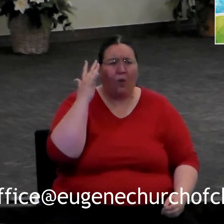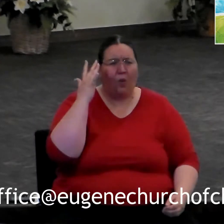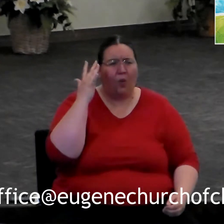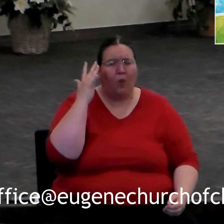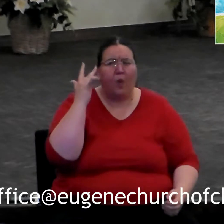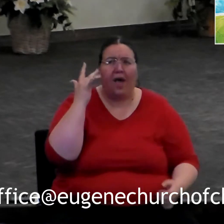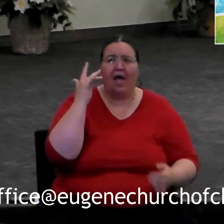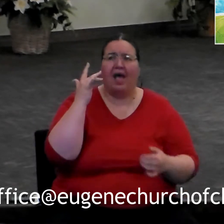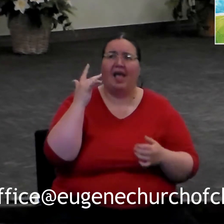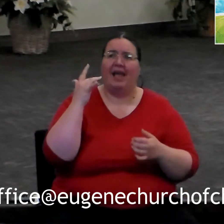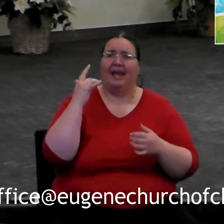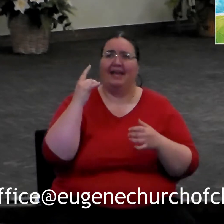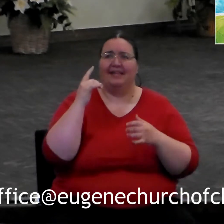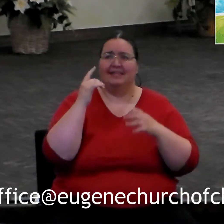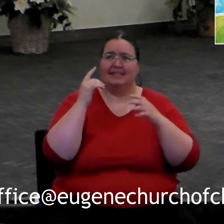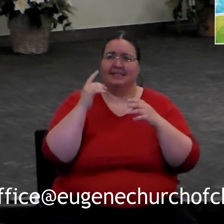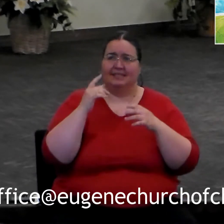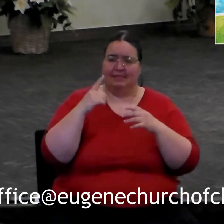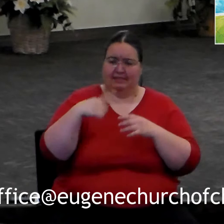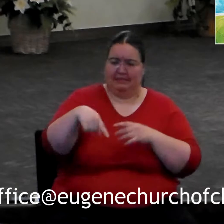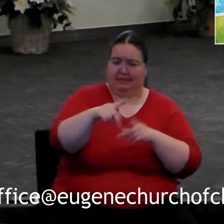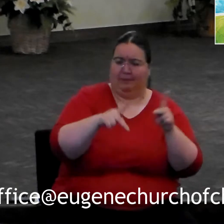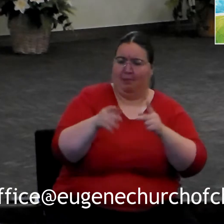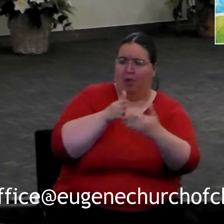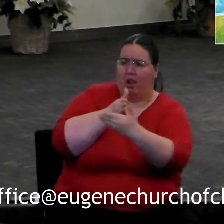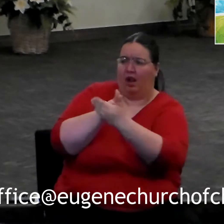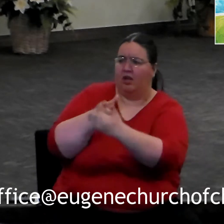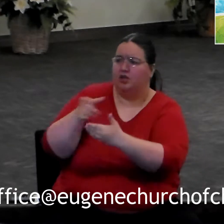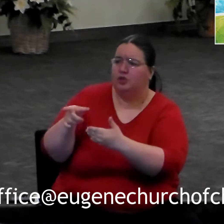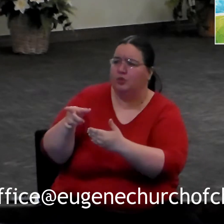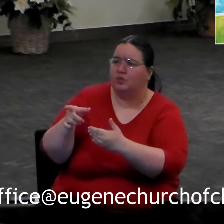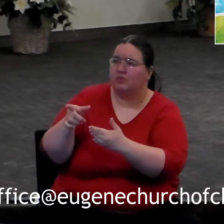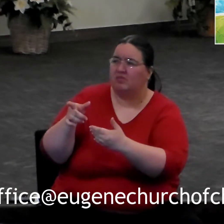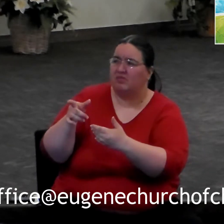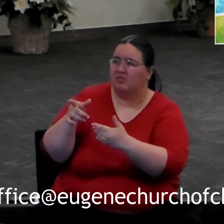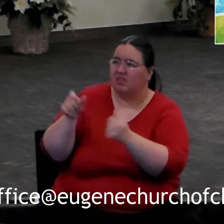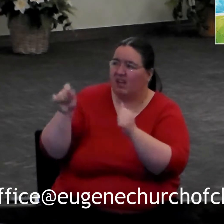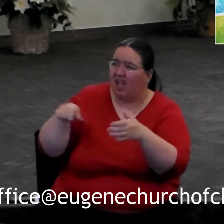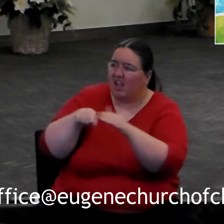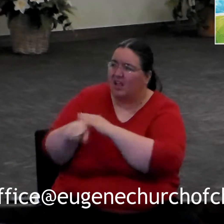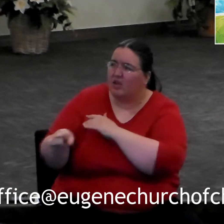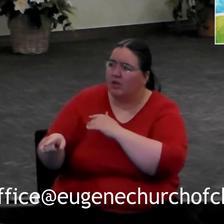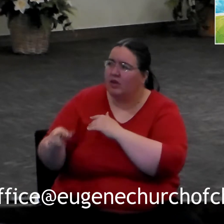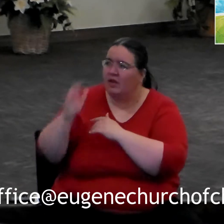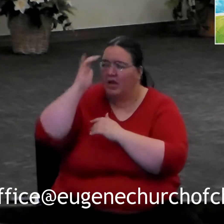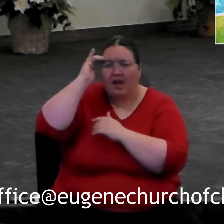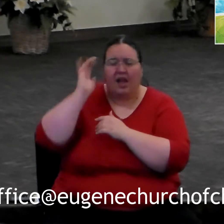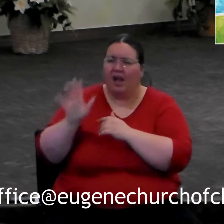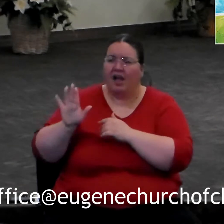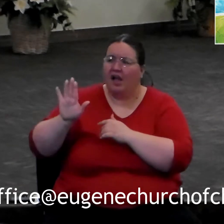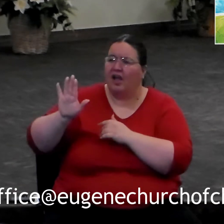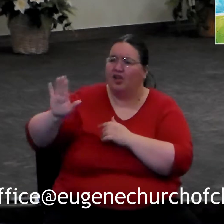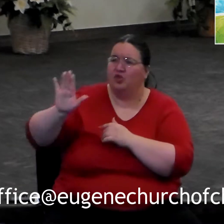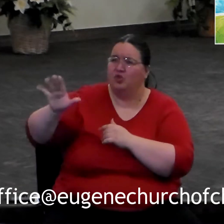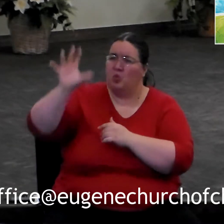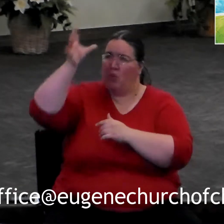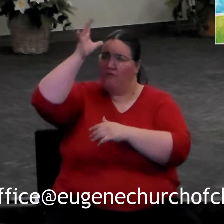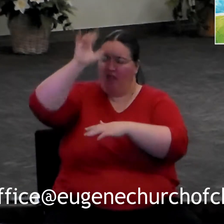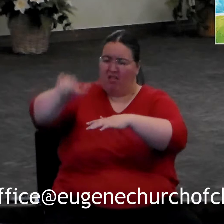all these folks that are against you who somewhere along in the course of time your father put in the place that they are in, why would they be